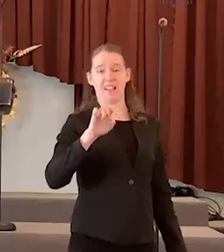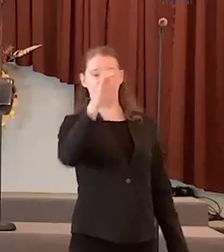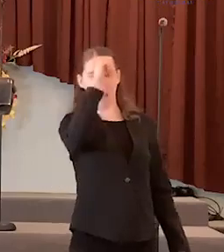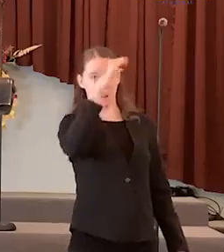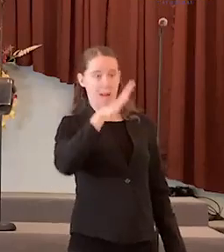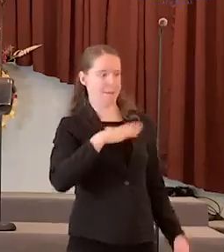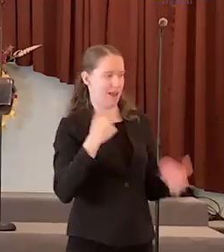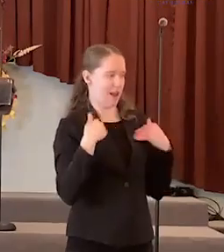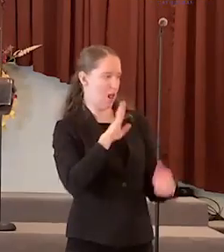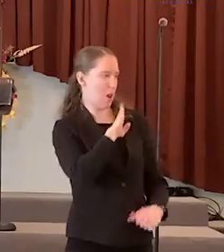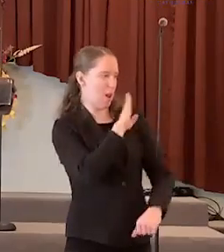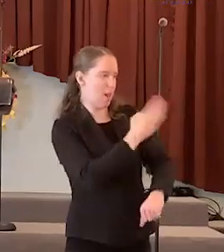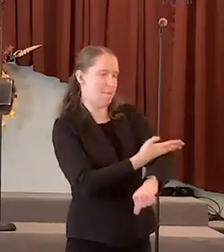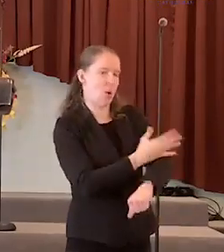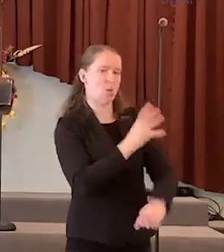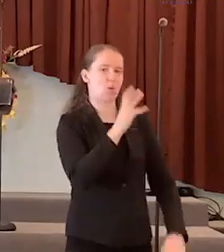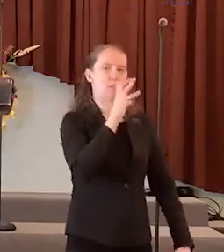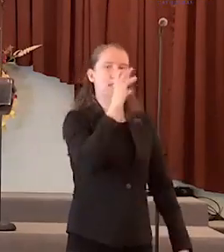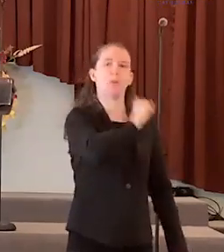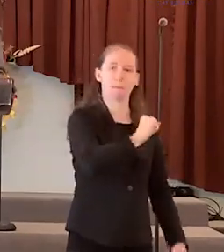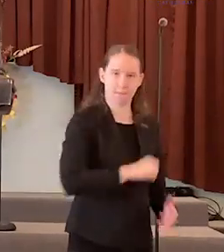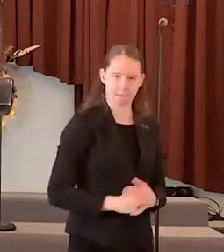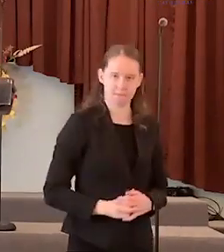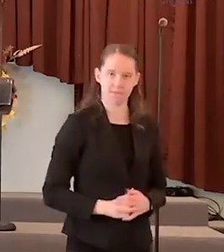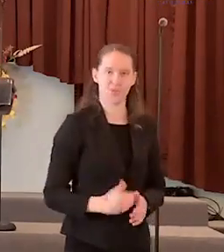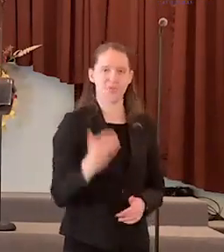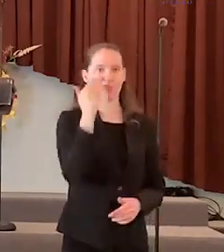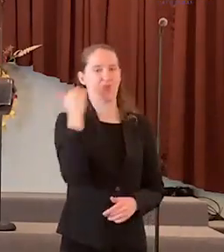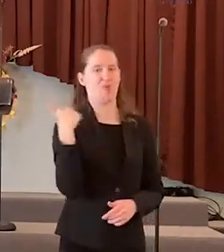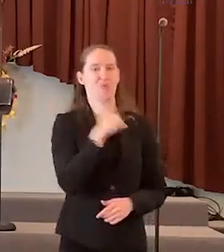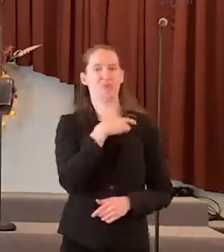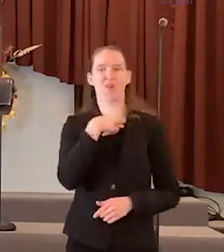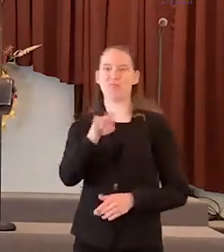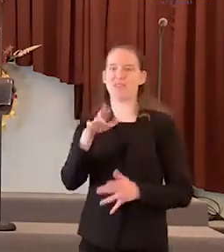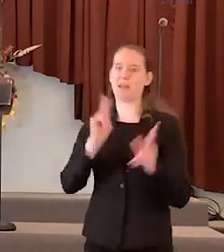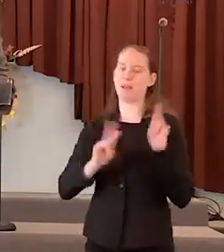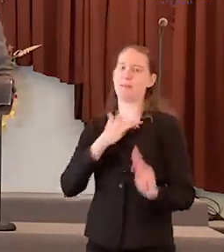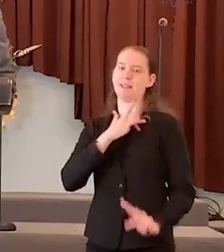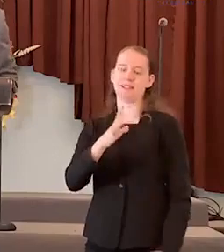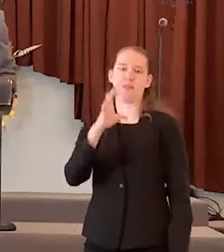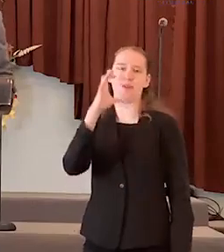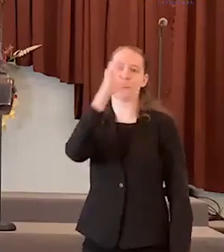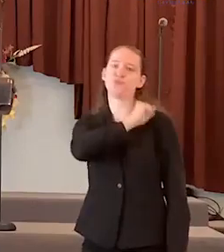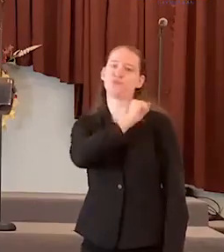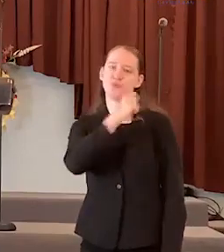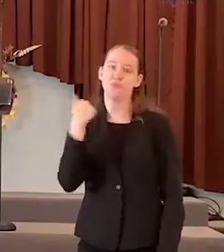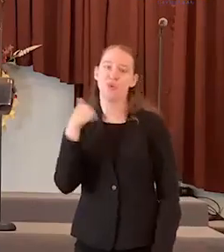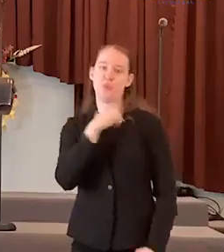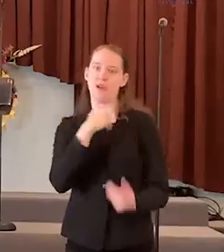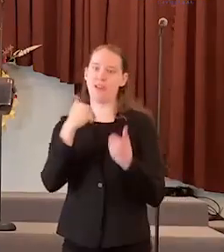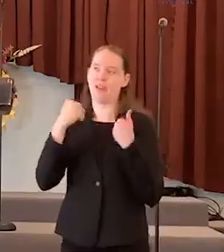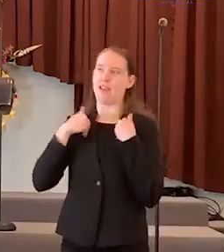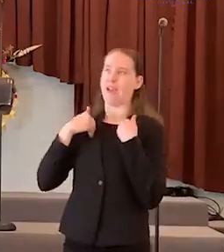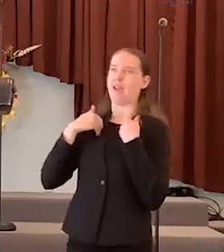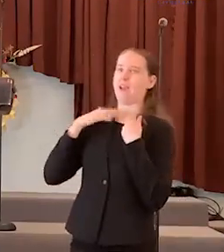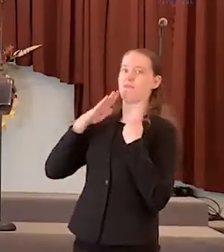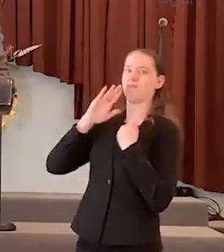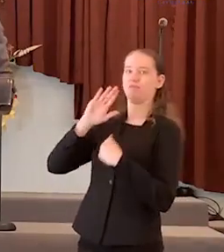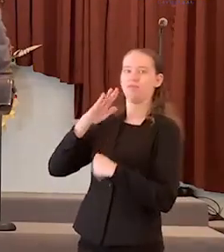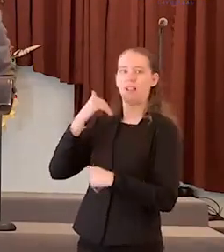to assume. You know how we religious folks are, church folks are. We have the anointing to